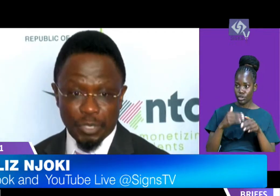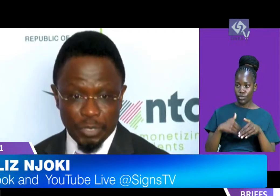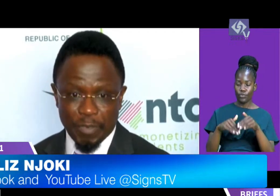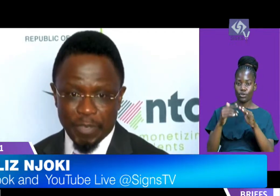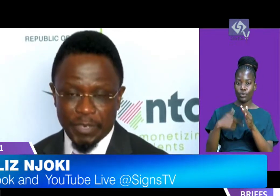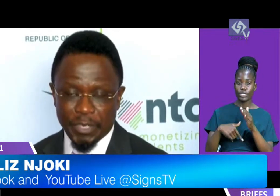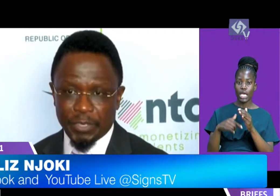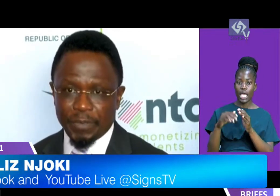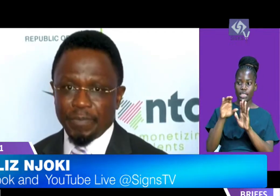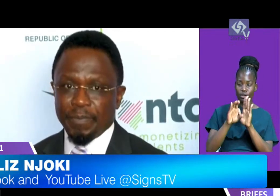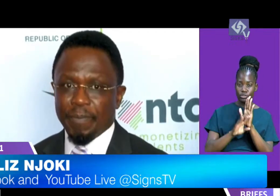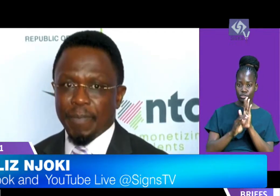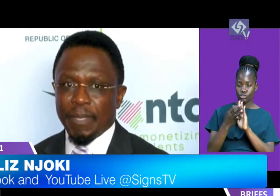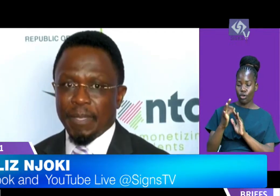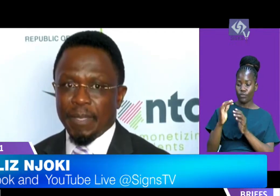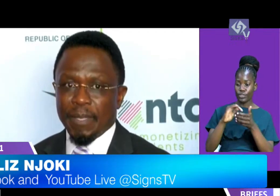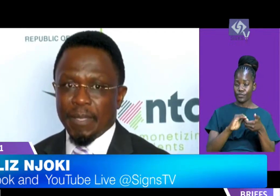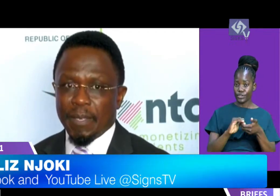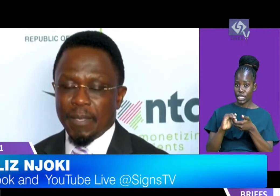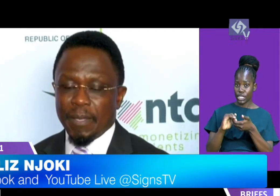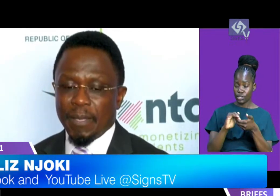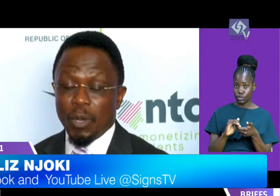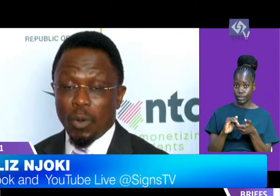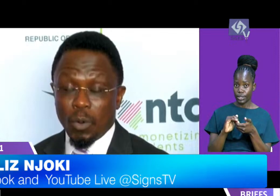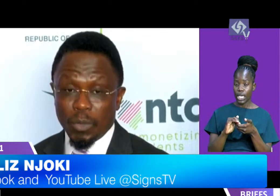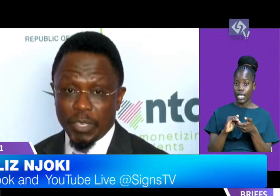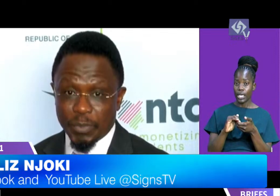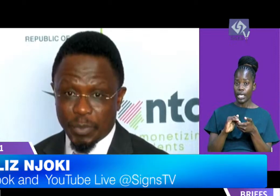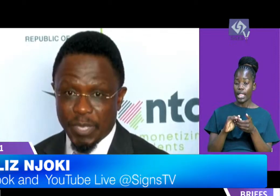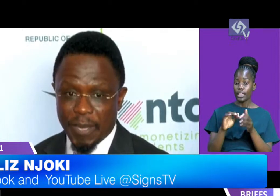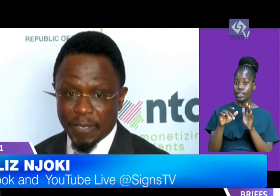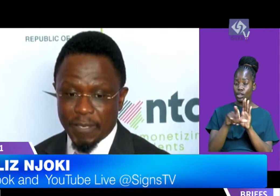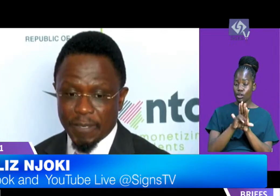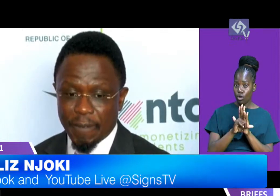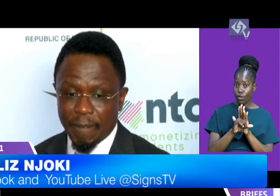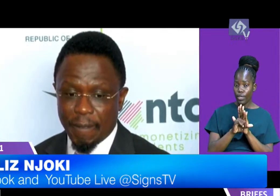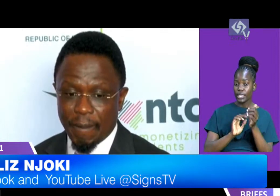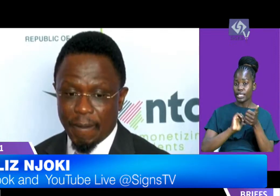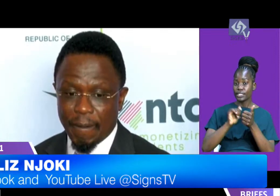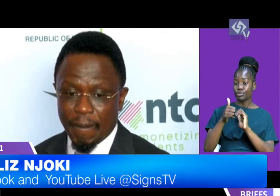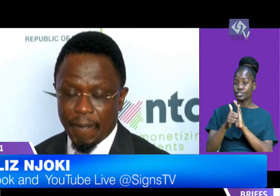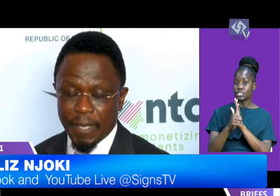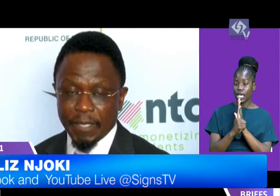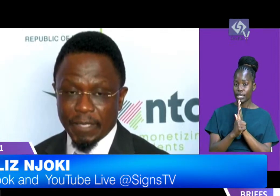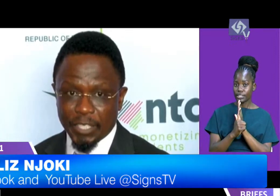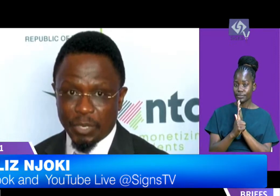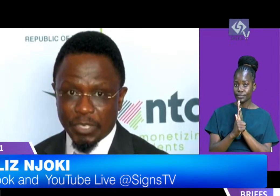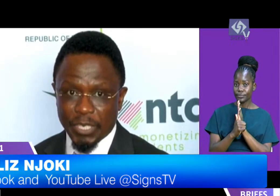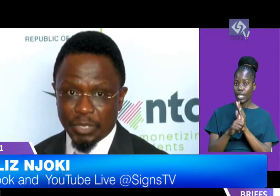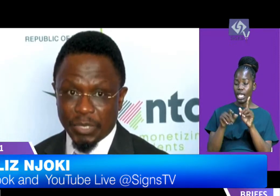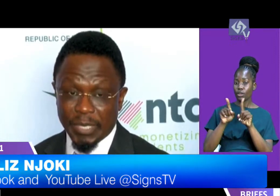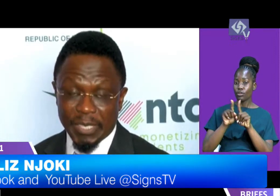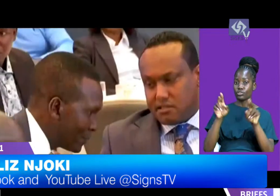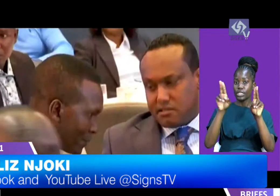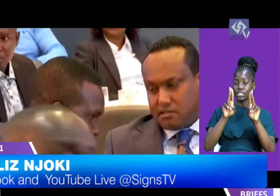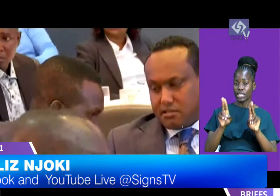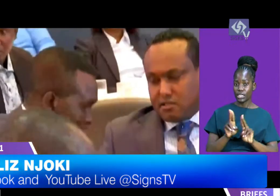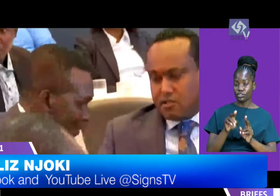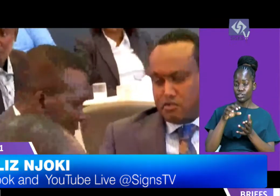Constitution of the Federation, the law, the Sports Act, and international statutes, in this case, FIFA